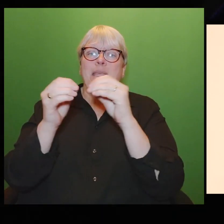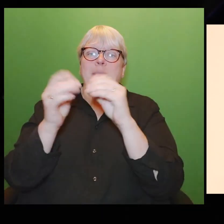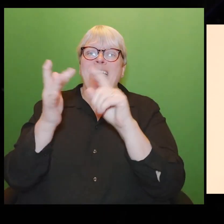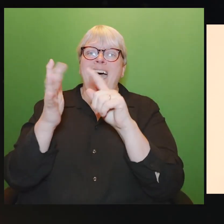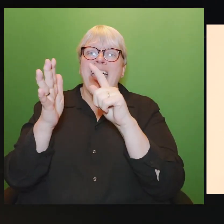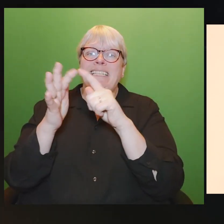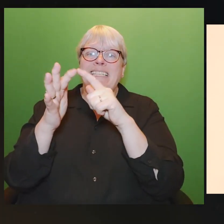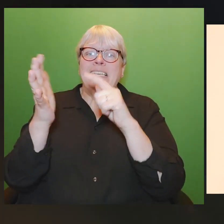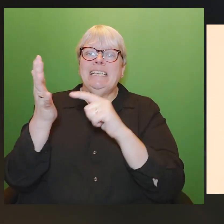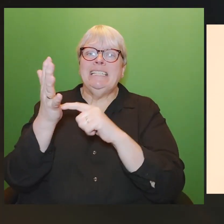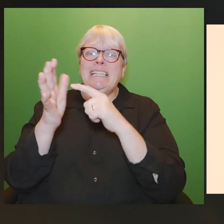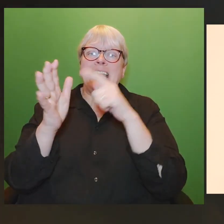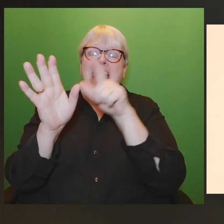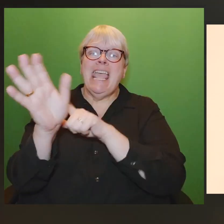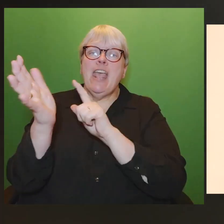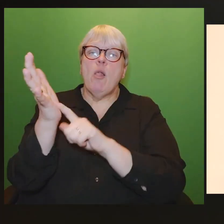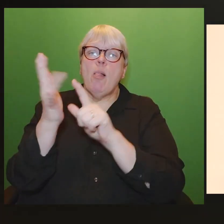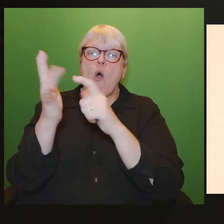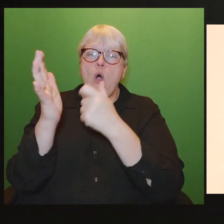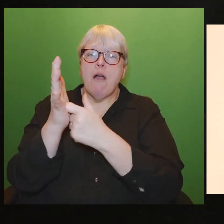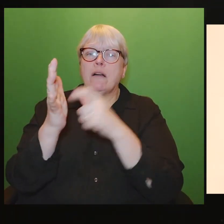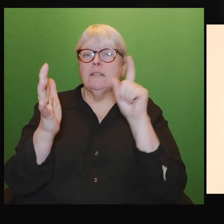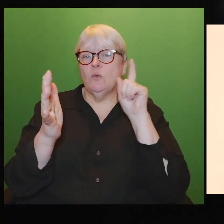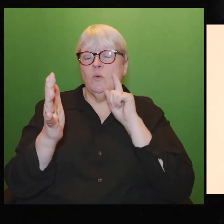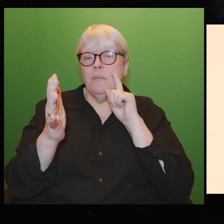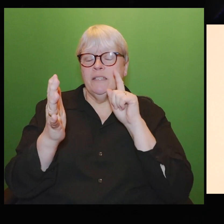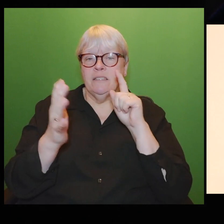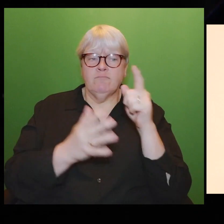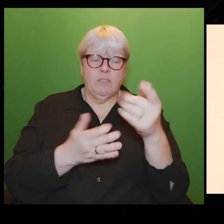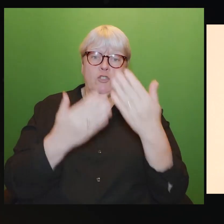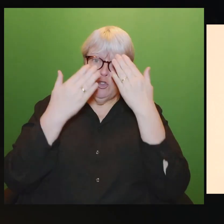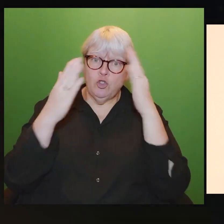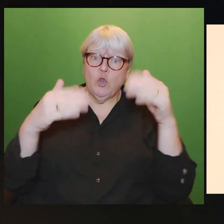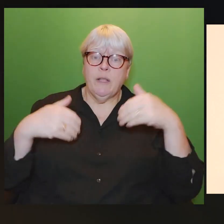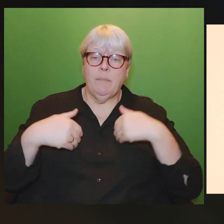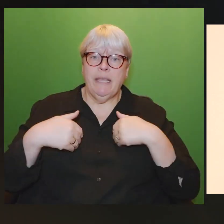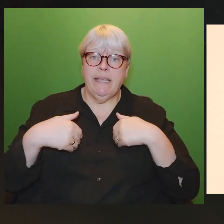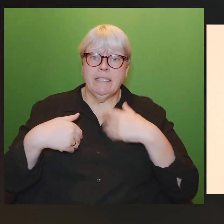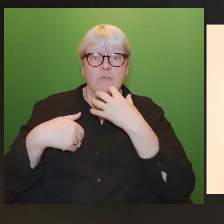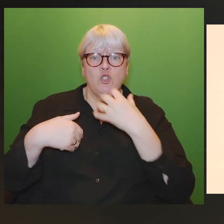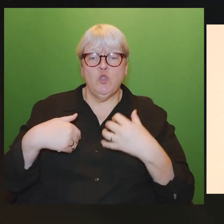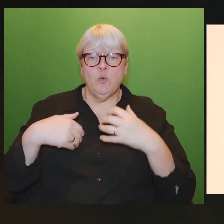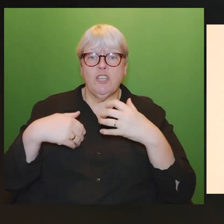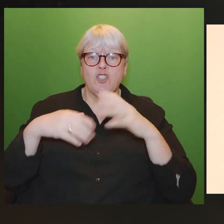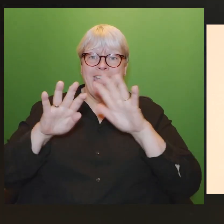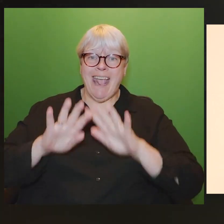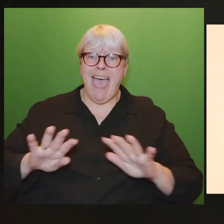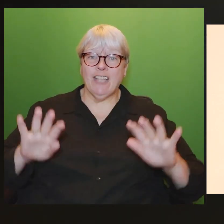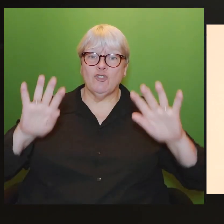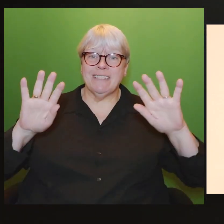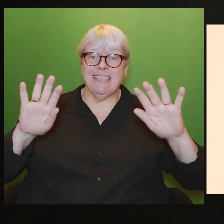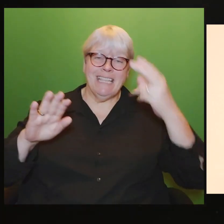course, I can never answer this question. The time has gone. But what I do know is